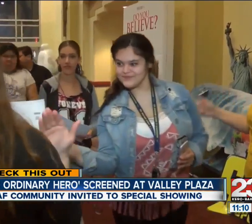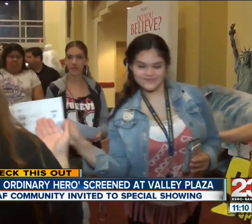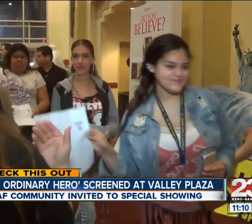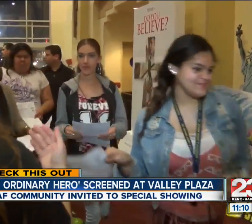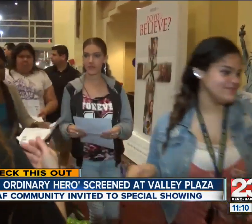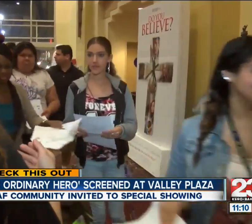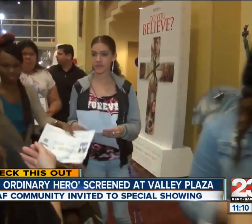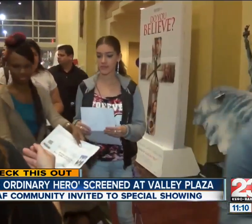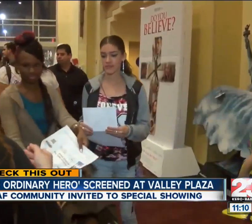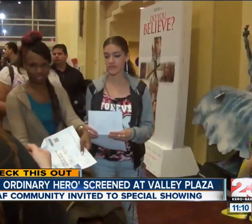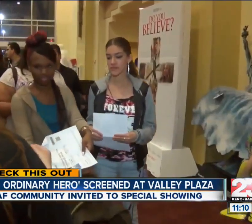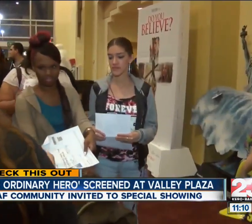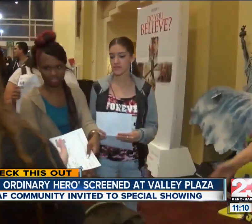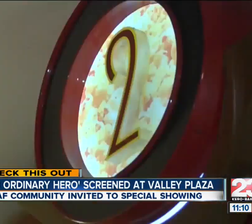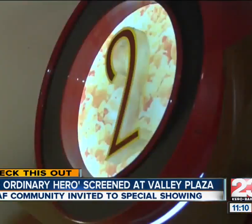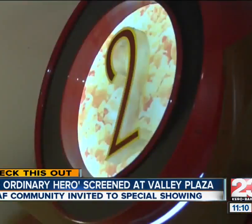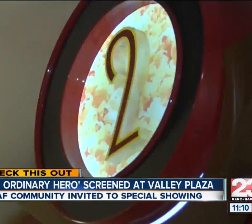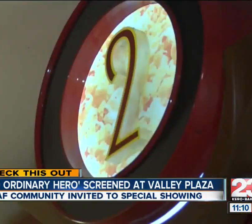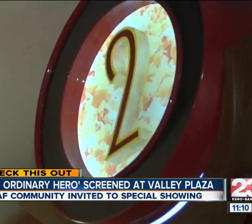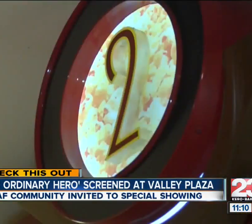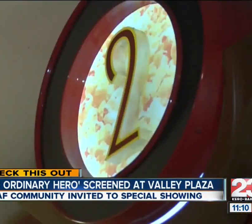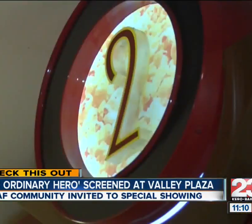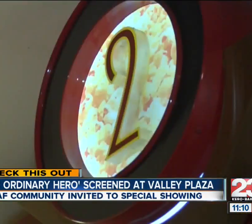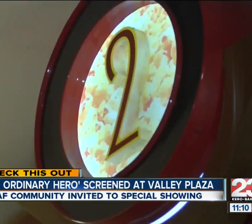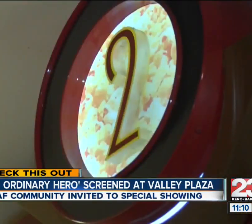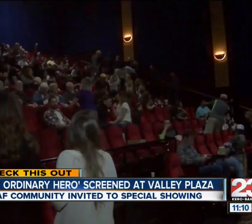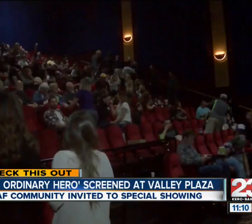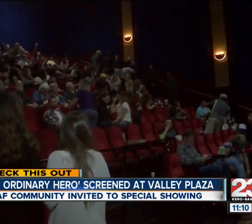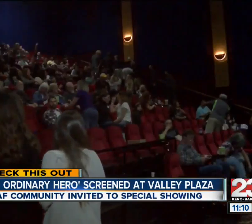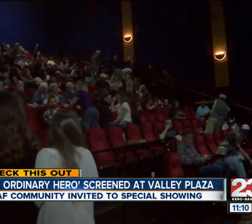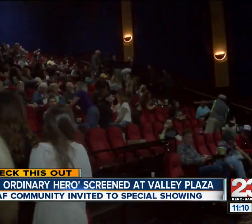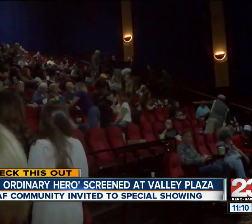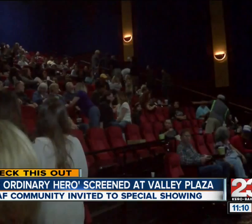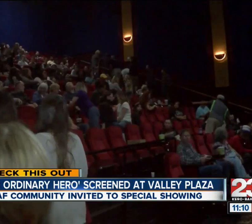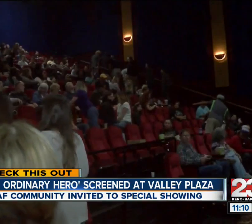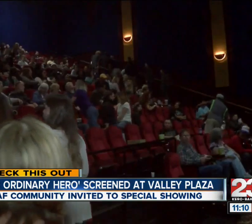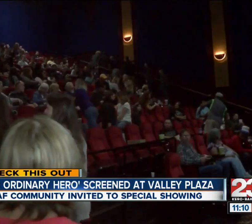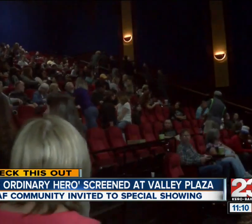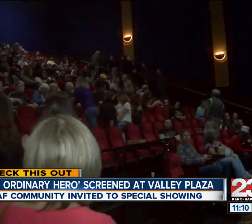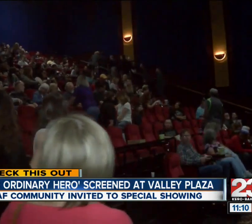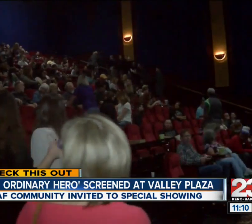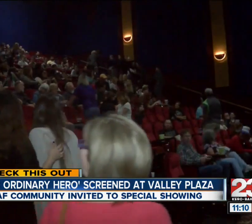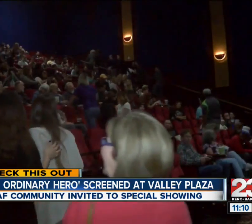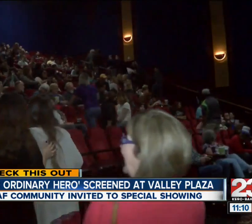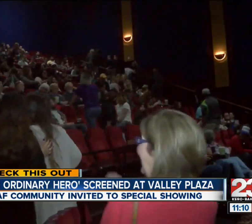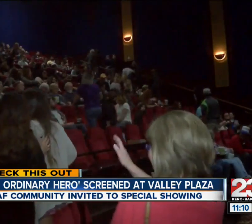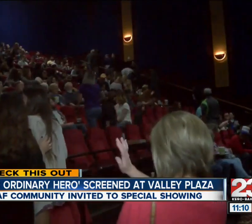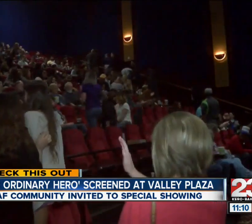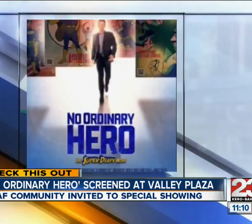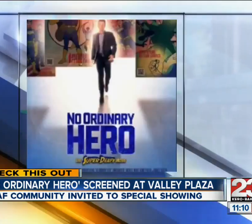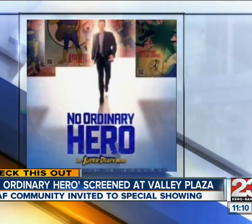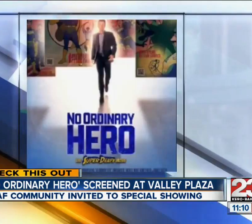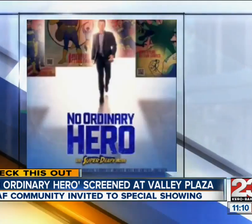students from Bakersfield College, attended the event. The film features deaf actors and is all done in American Sign Language.